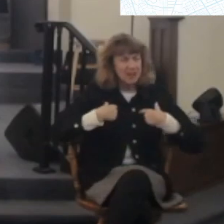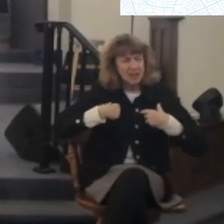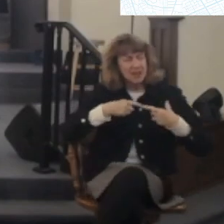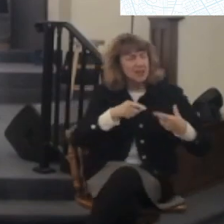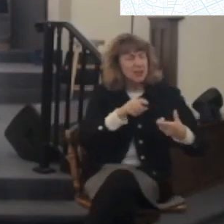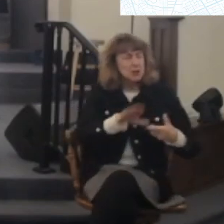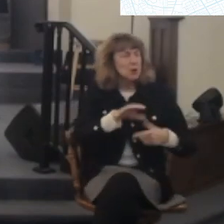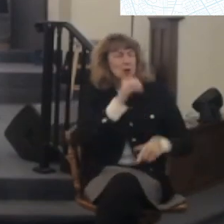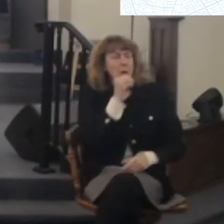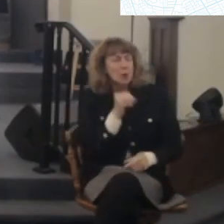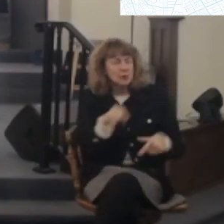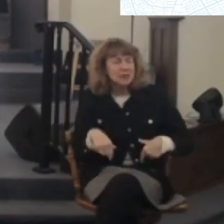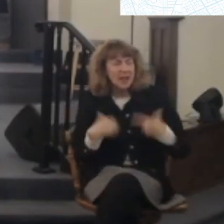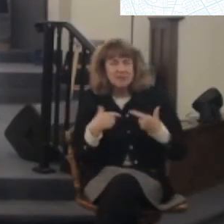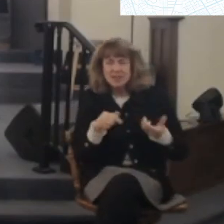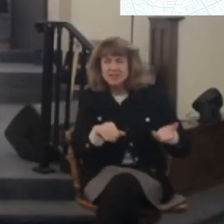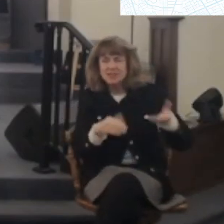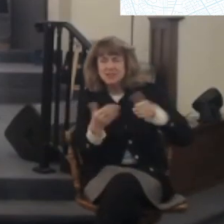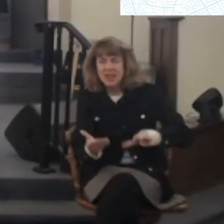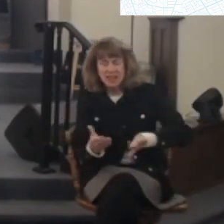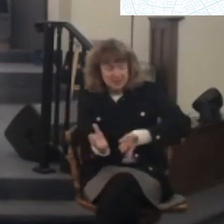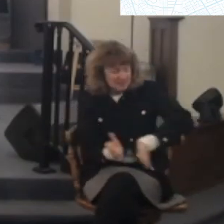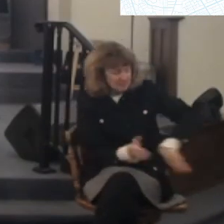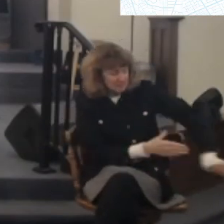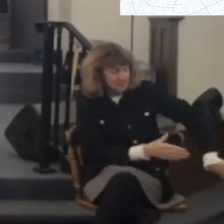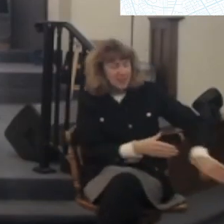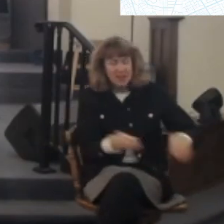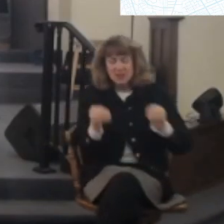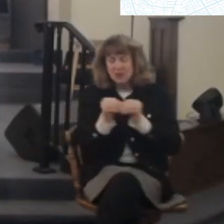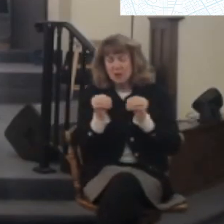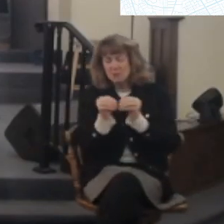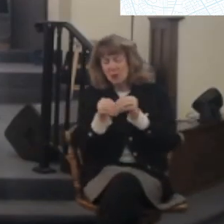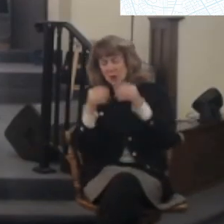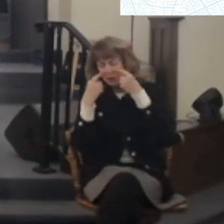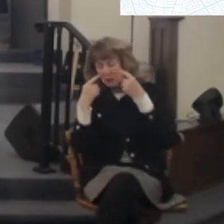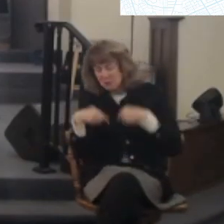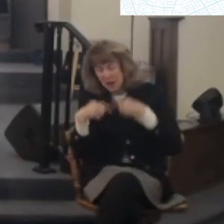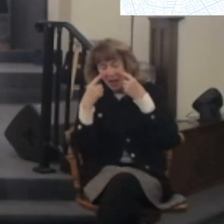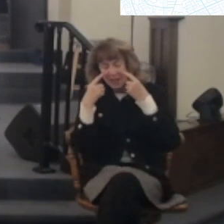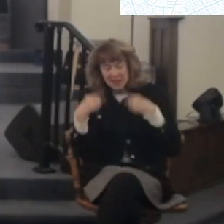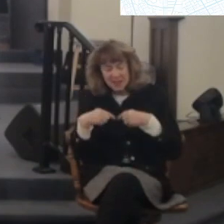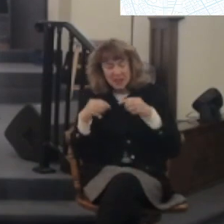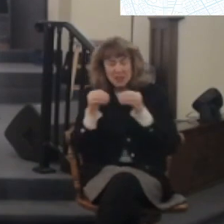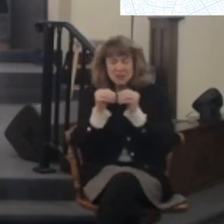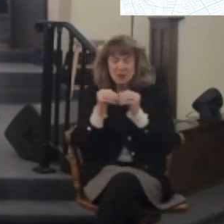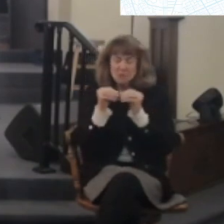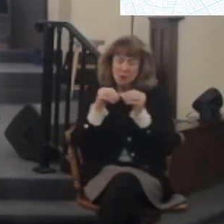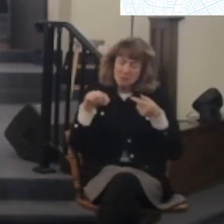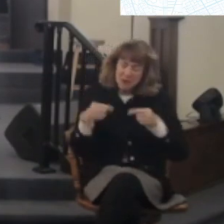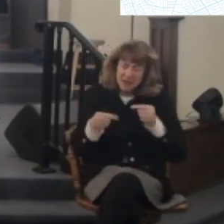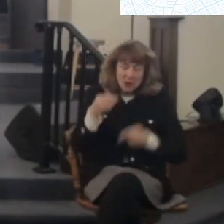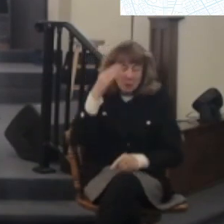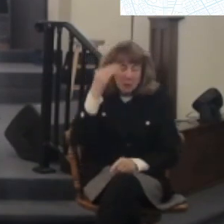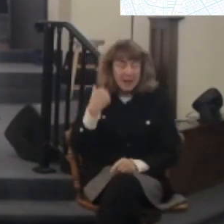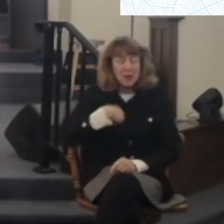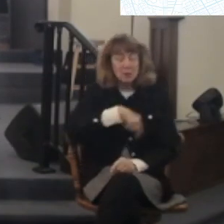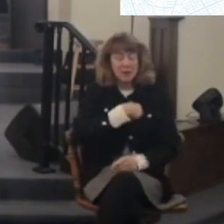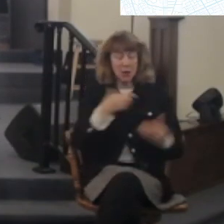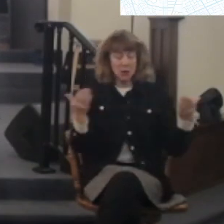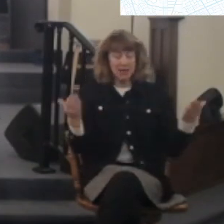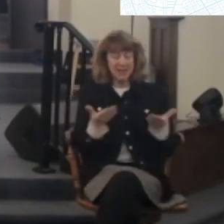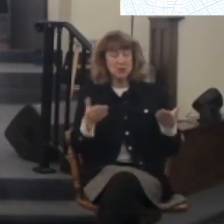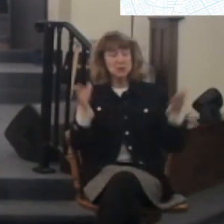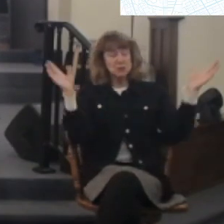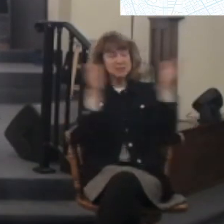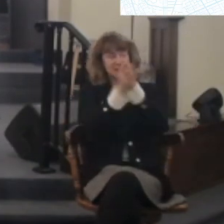now. This is a place where there's no more mourning, there's no more crying, there's no more pain, because we're here to